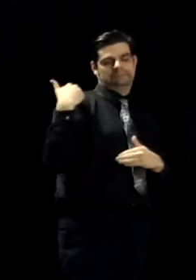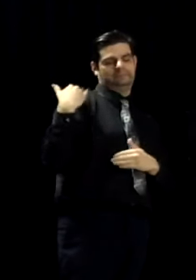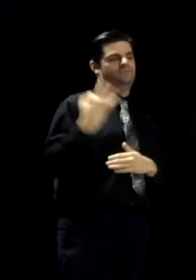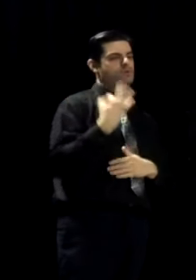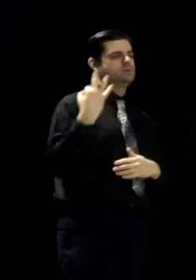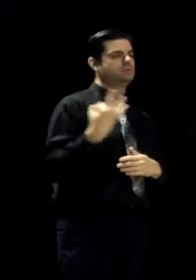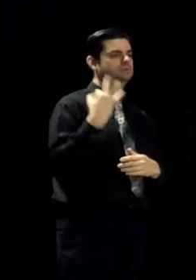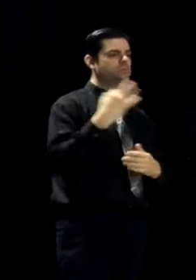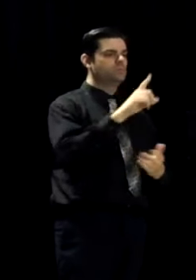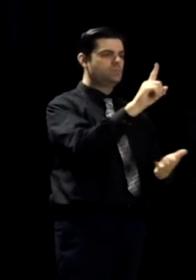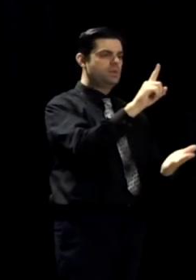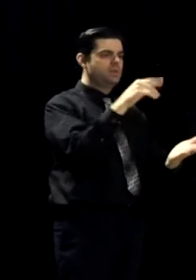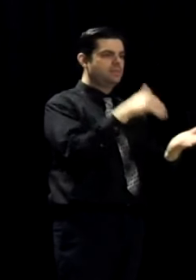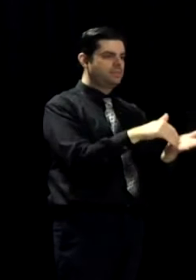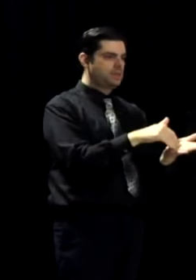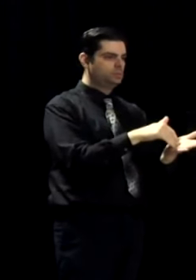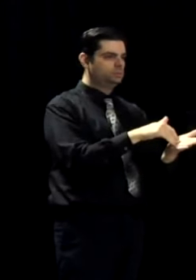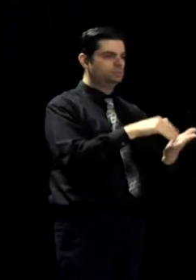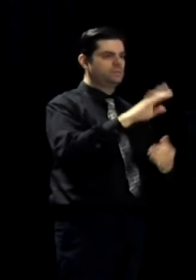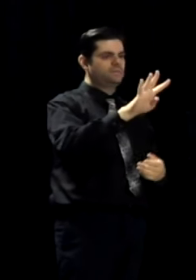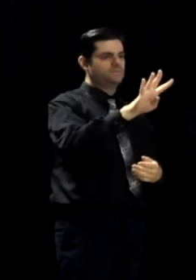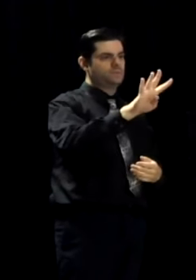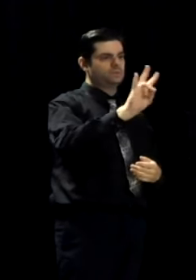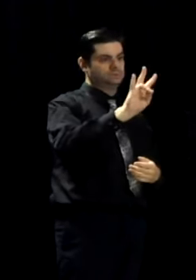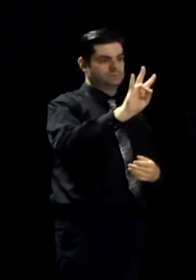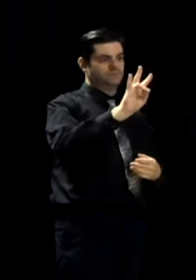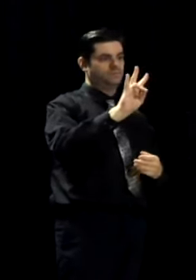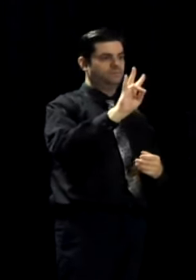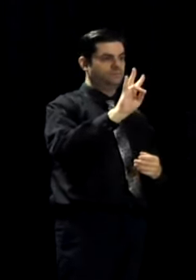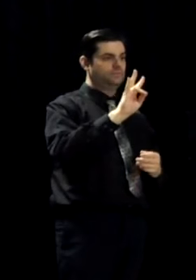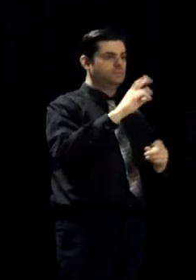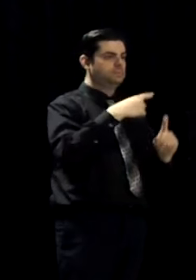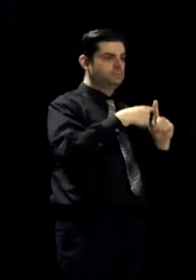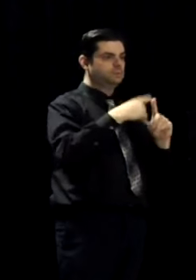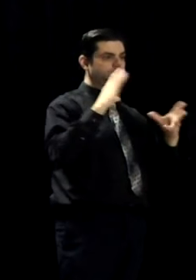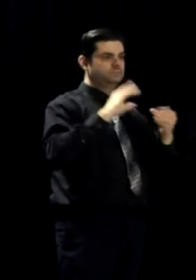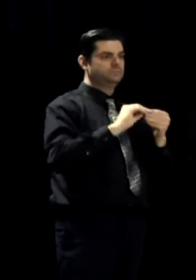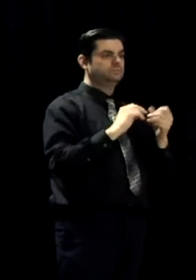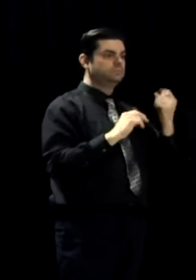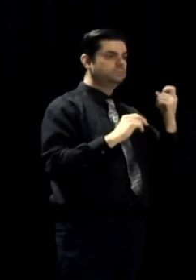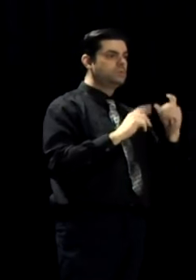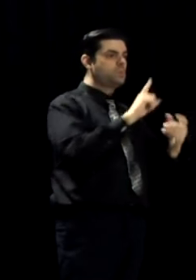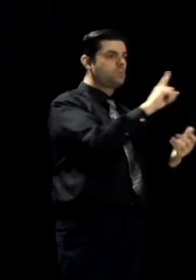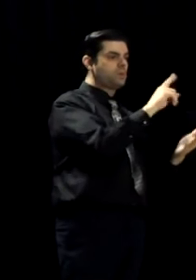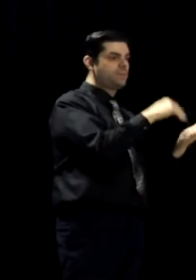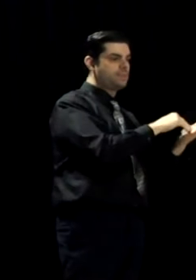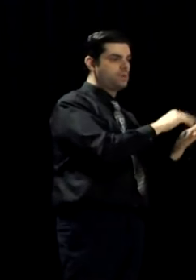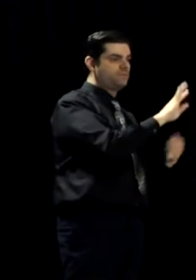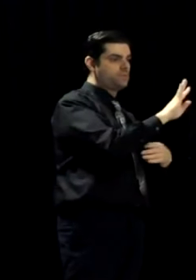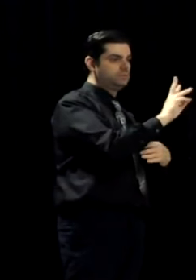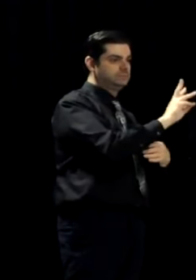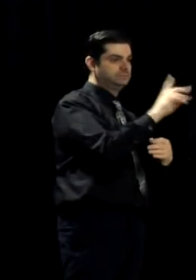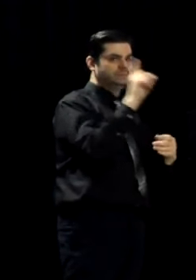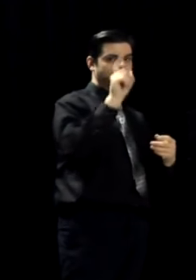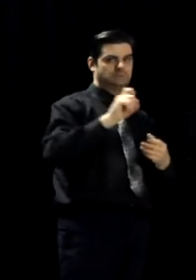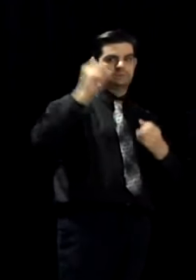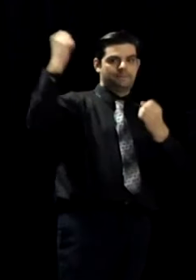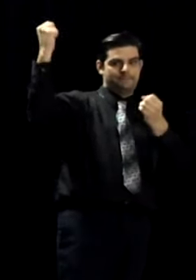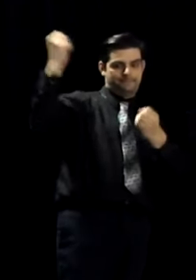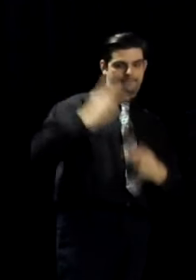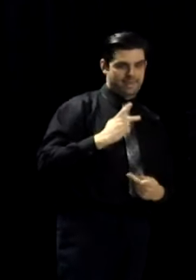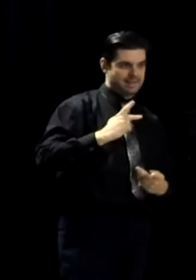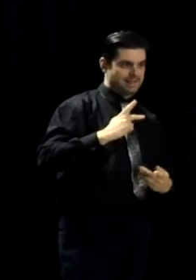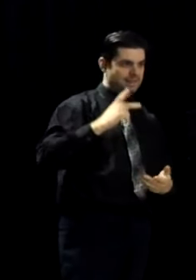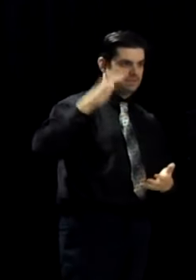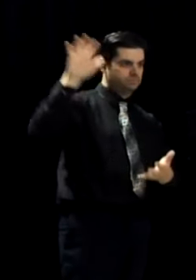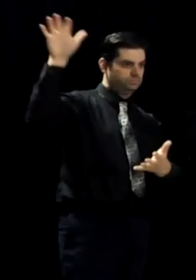1,047 positives, but we've had 1,046 tests returned since Friday's press conference. So we got a